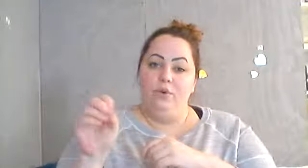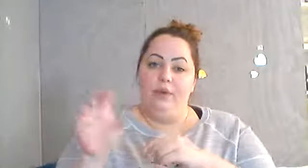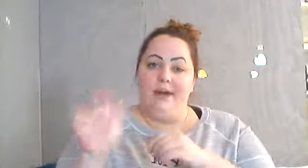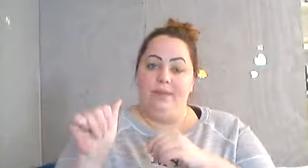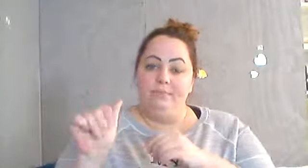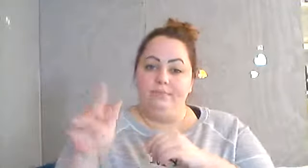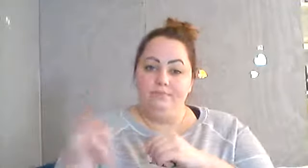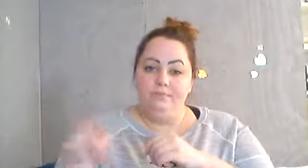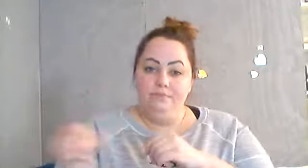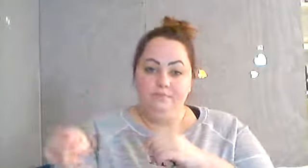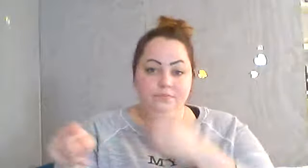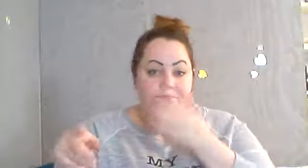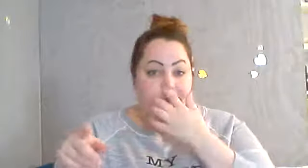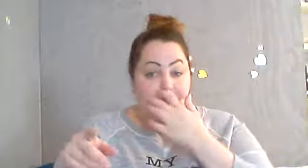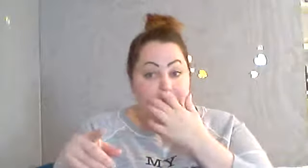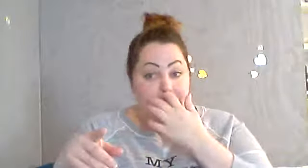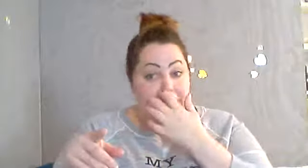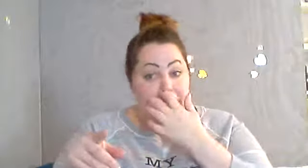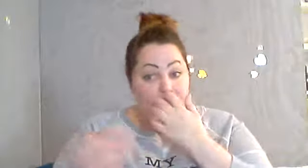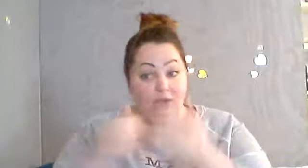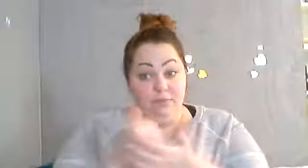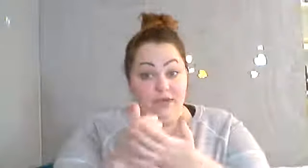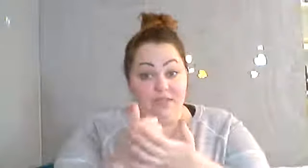app just to help you guys.